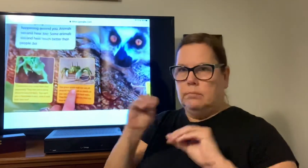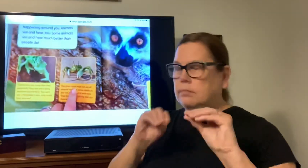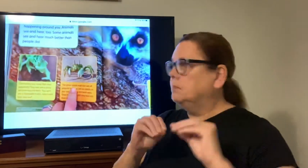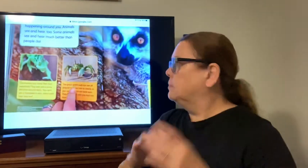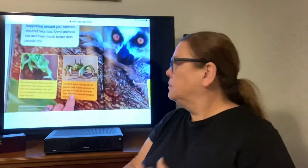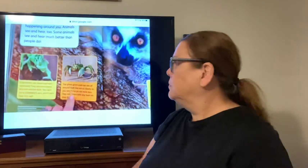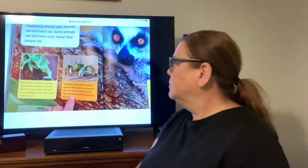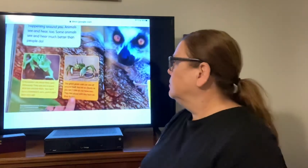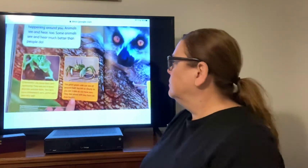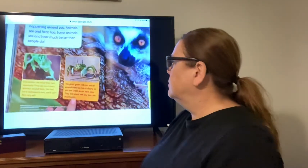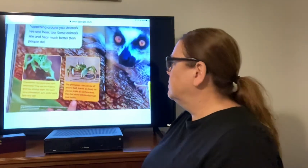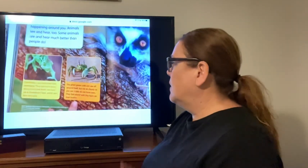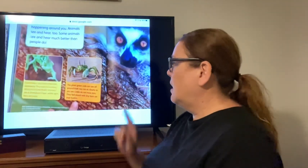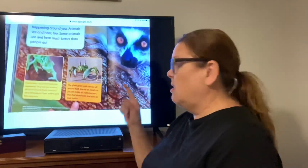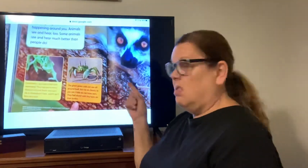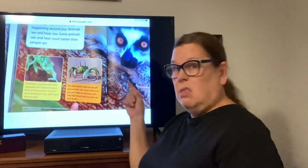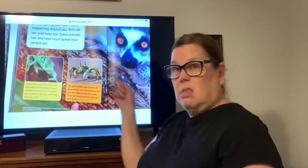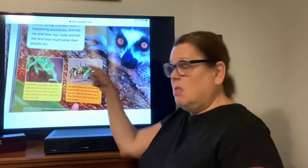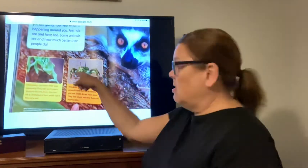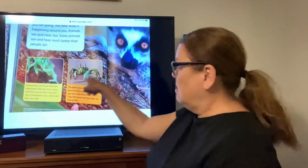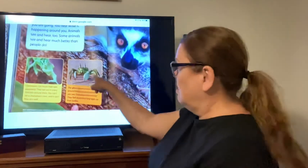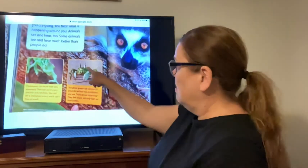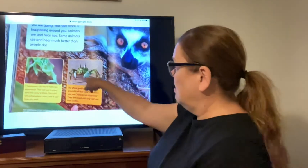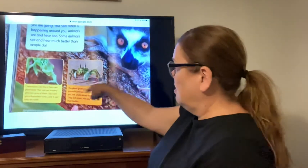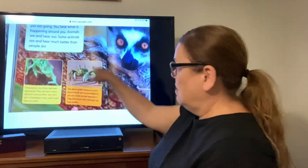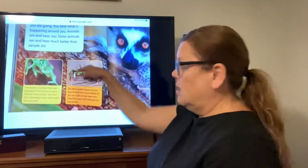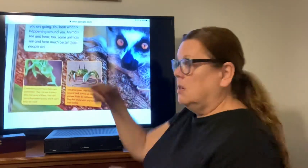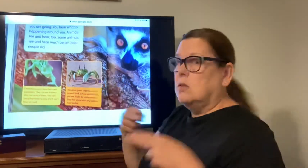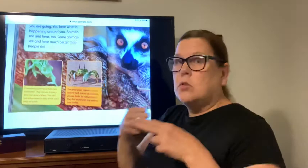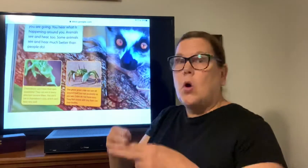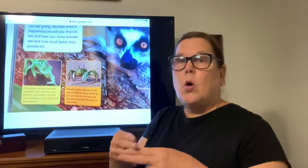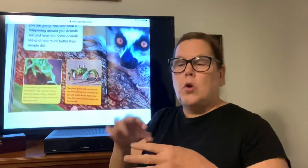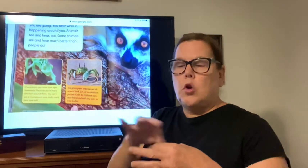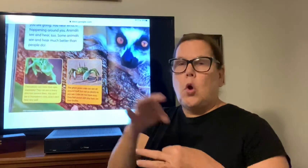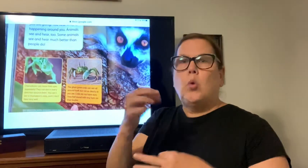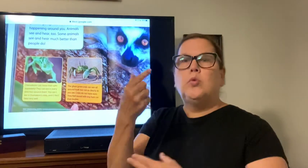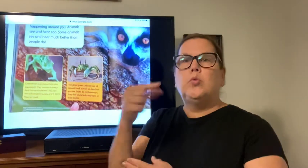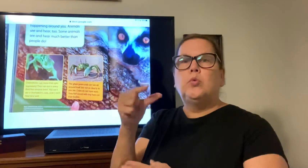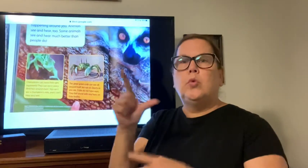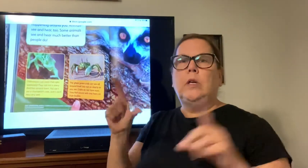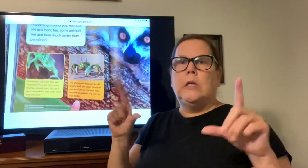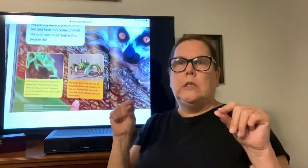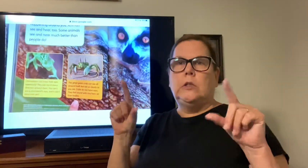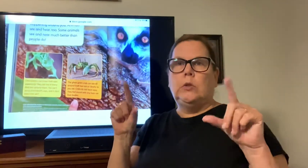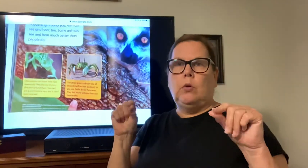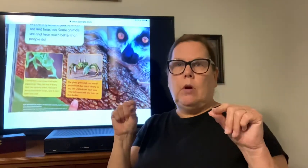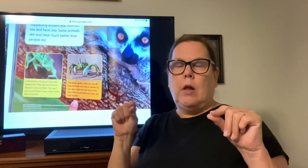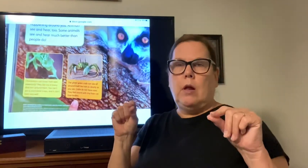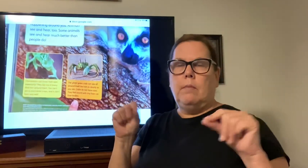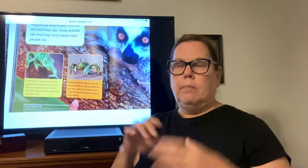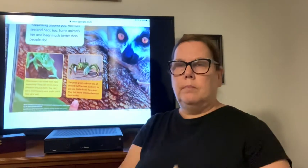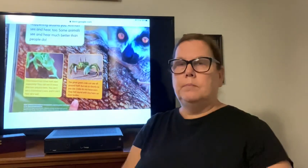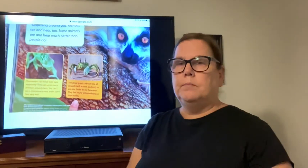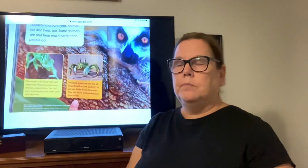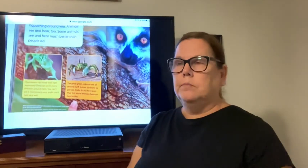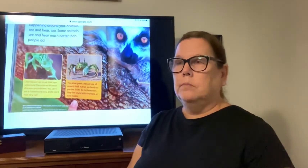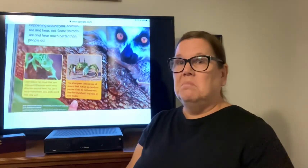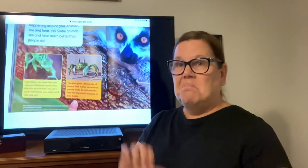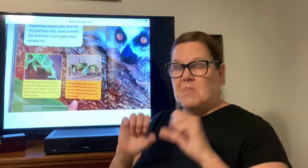Okay. This is the ghost green crab. The ghost green crab can see all around